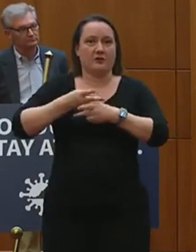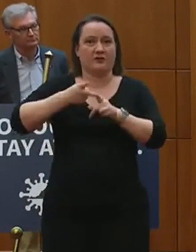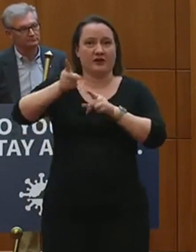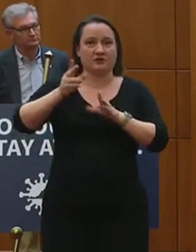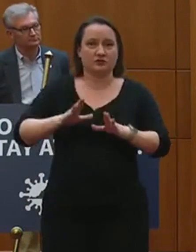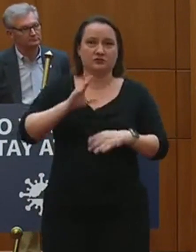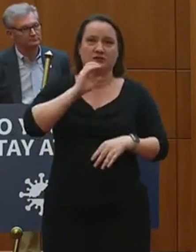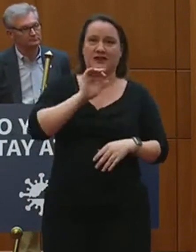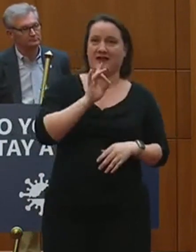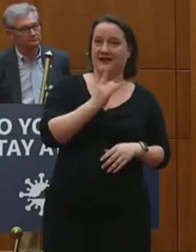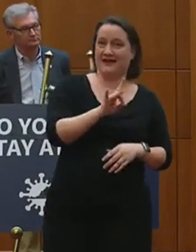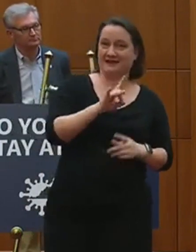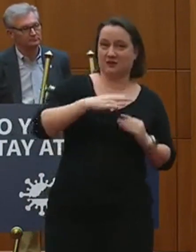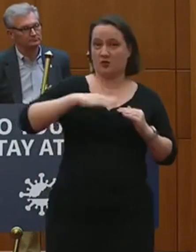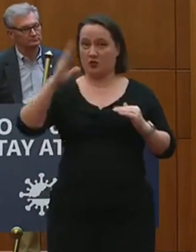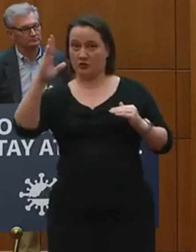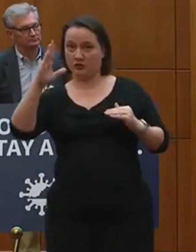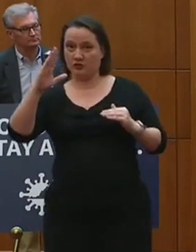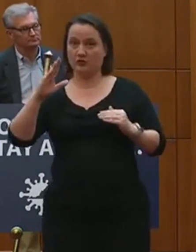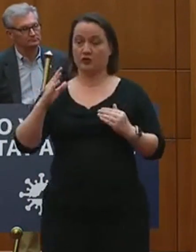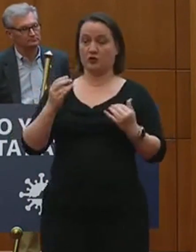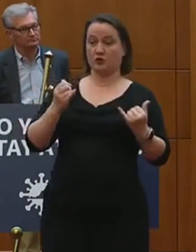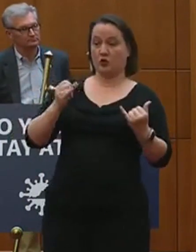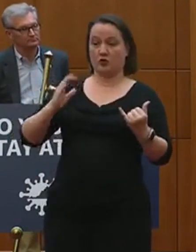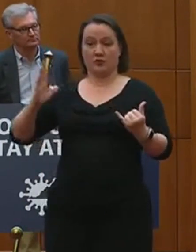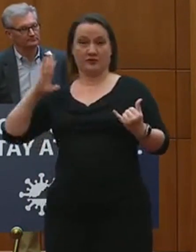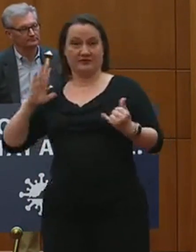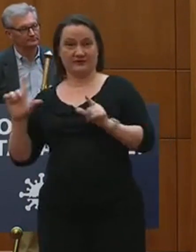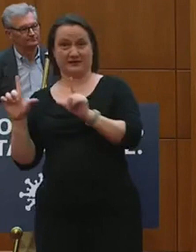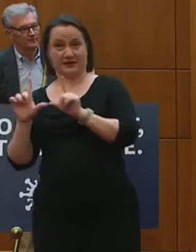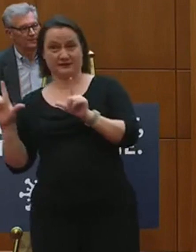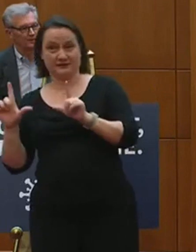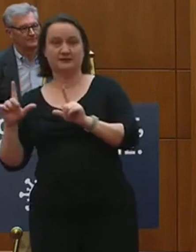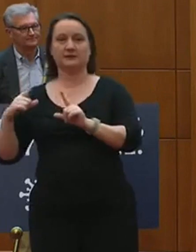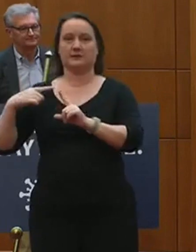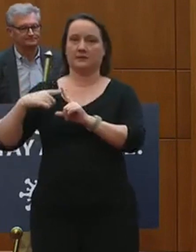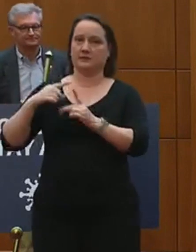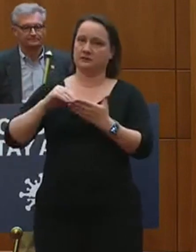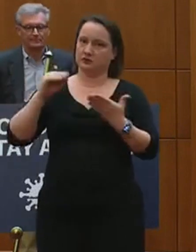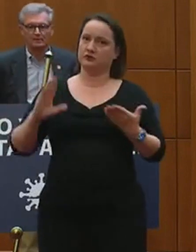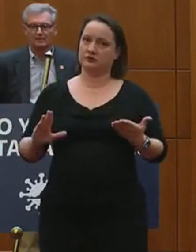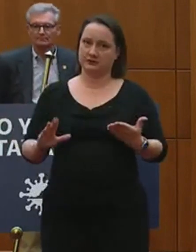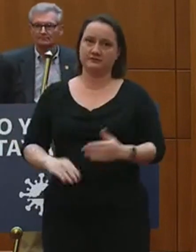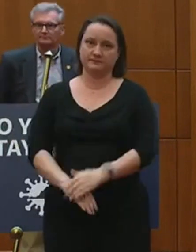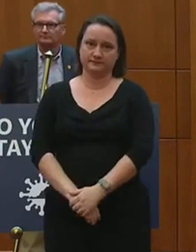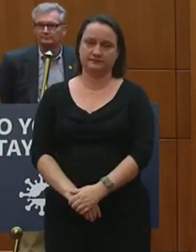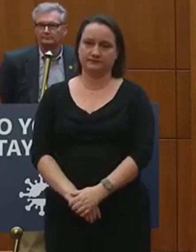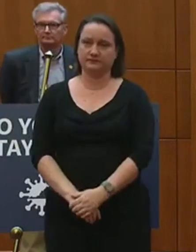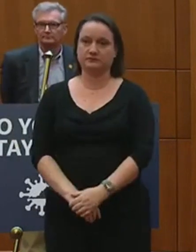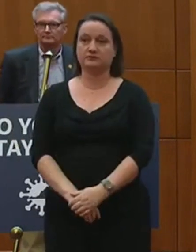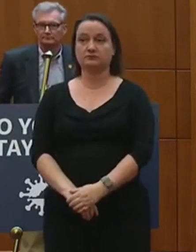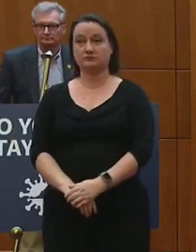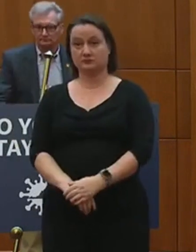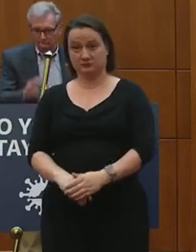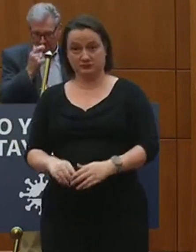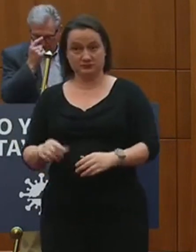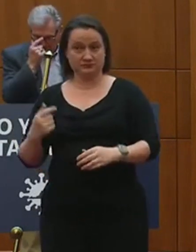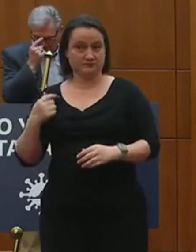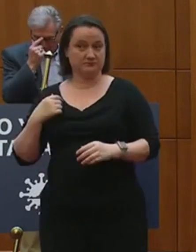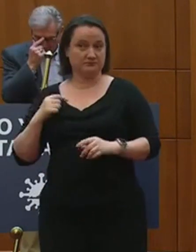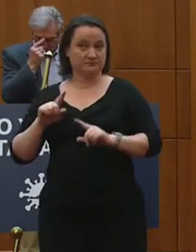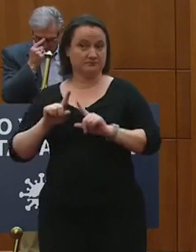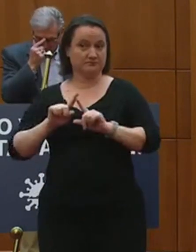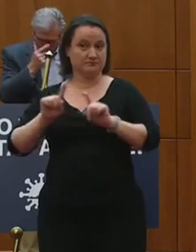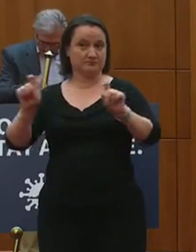older, both current or previously licensed, as well as students. So I'd ask you, those that